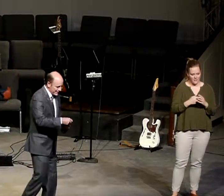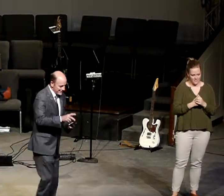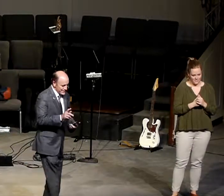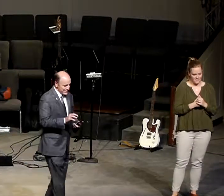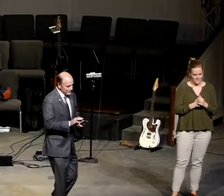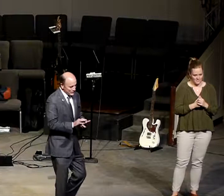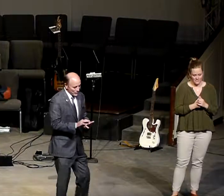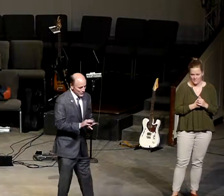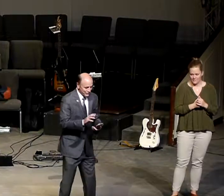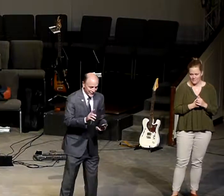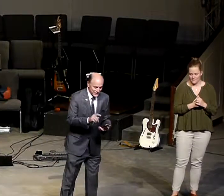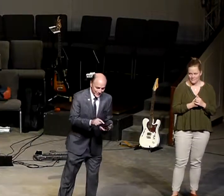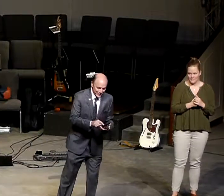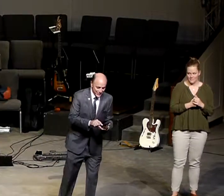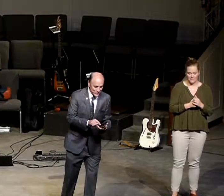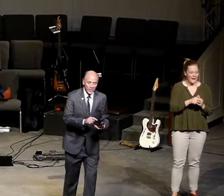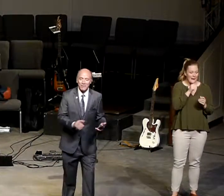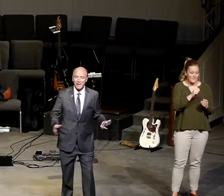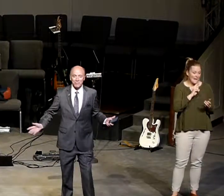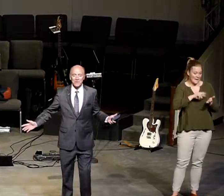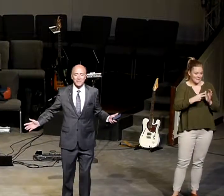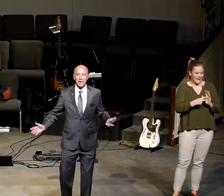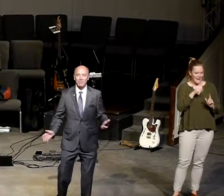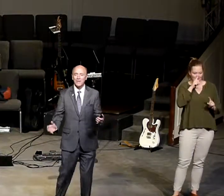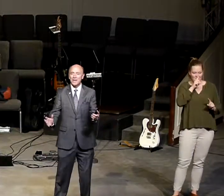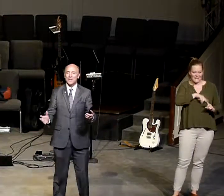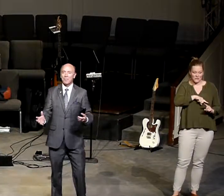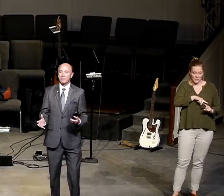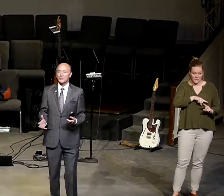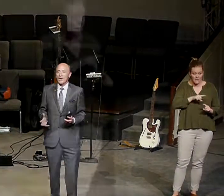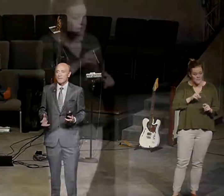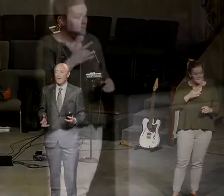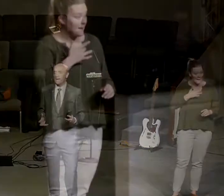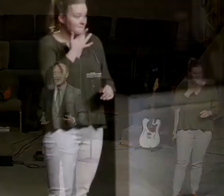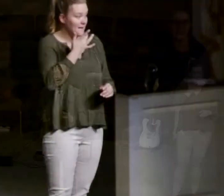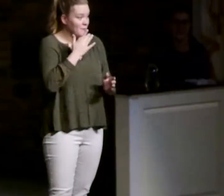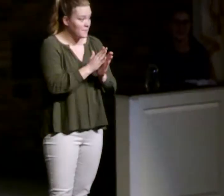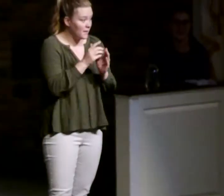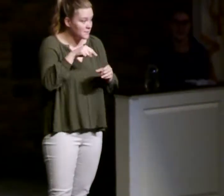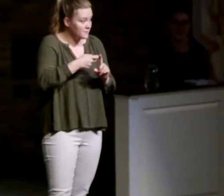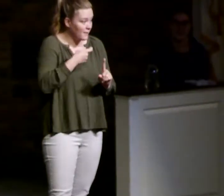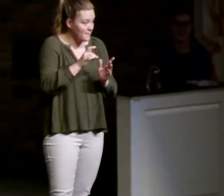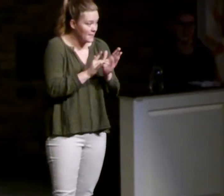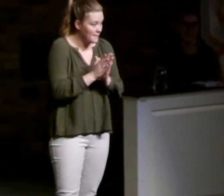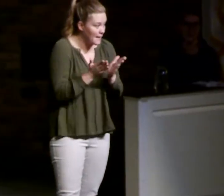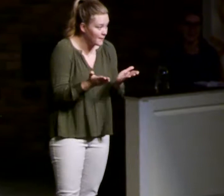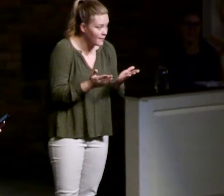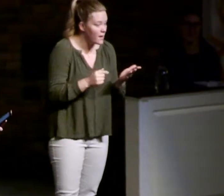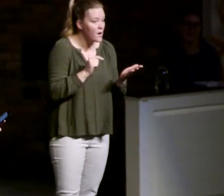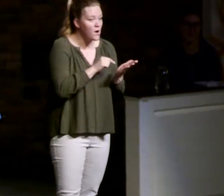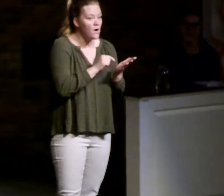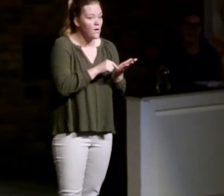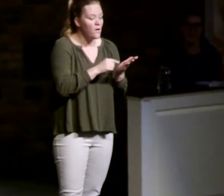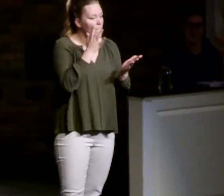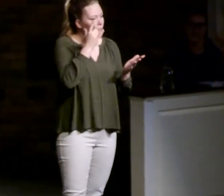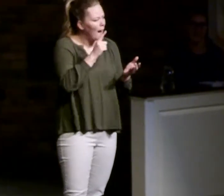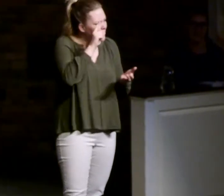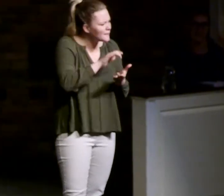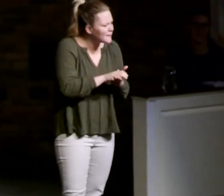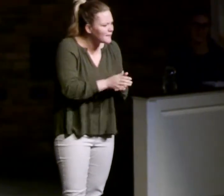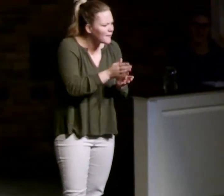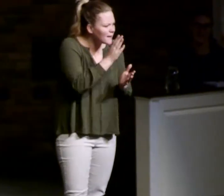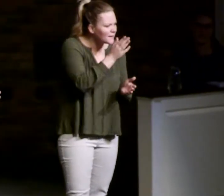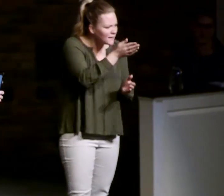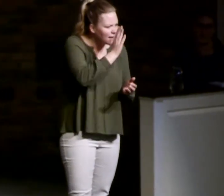it's a work of fiction. No, no. It's one of my favorite books of the Bible. You know, people talk about why you believe in God. Look at